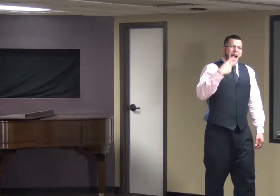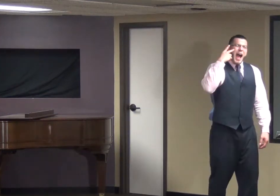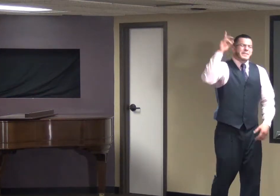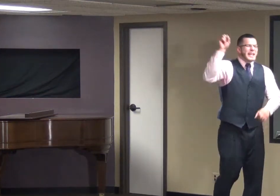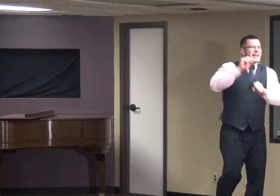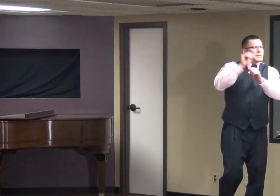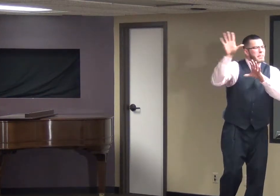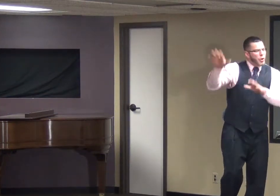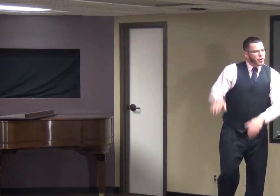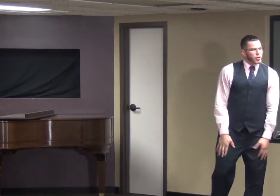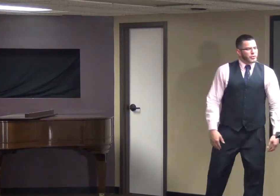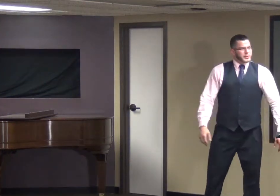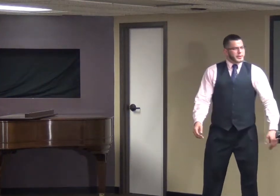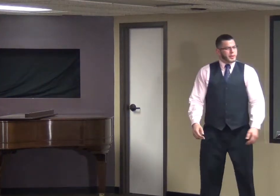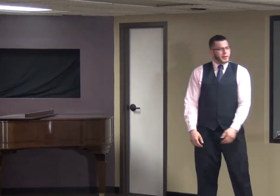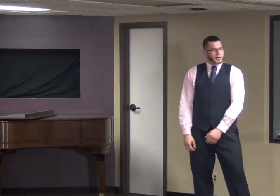I've seen his miracles.